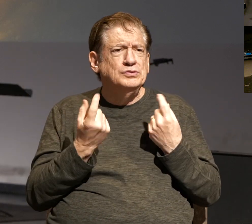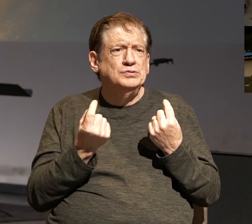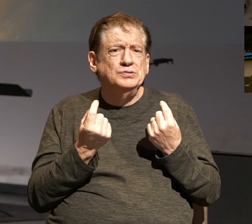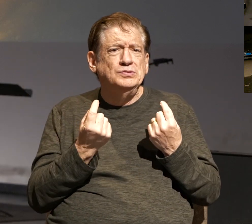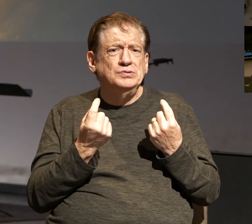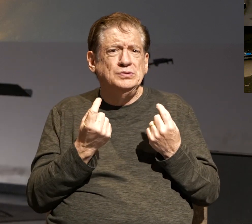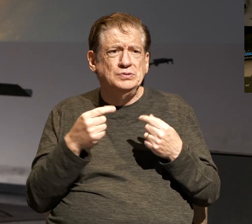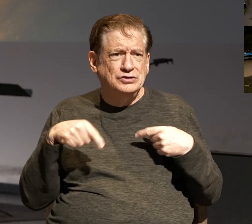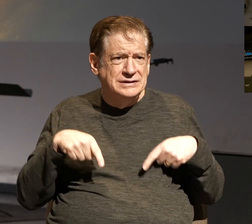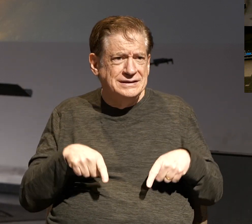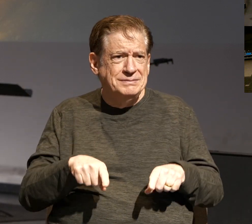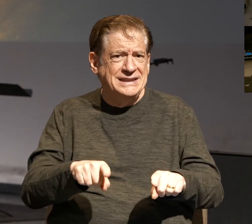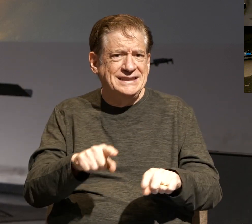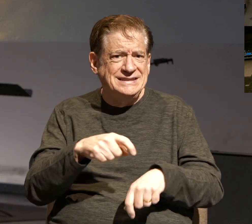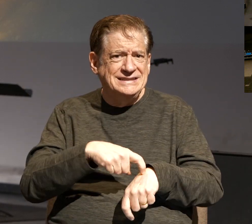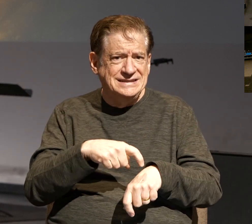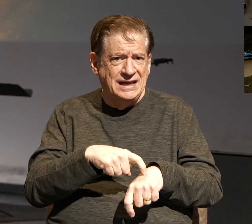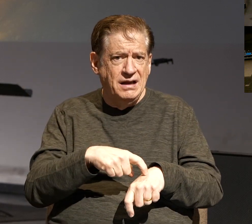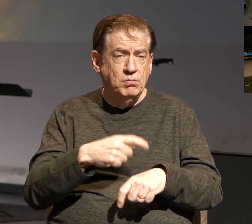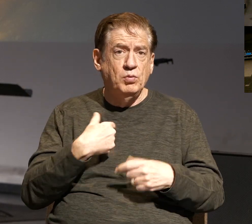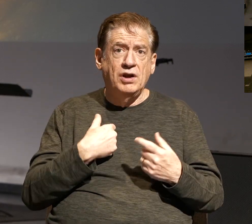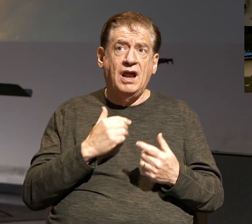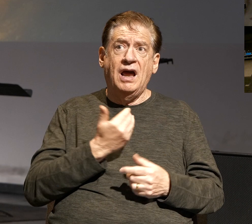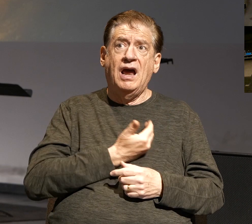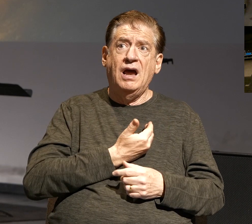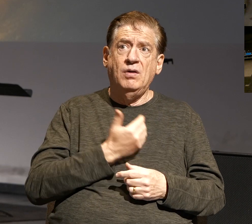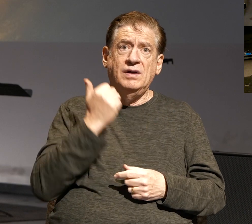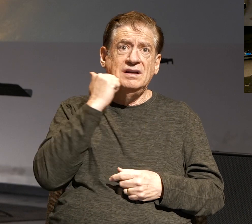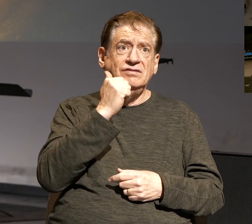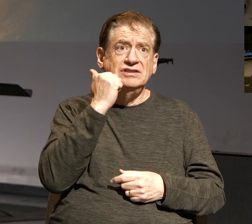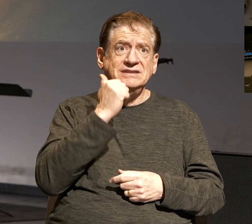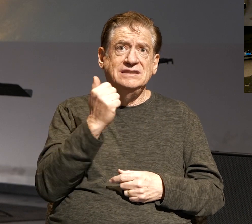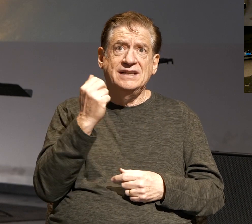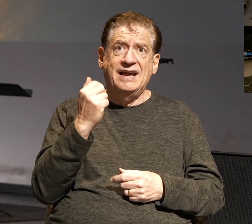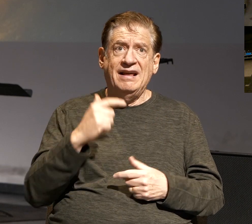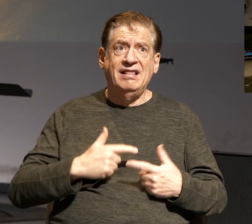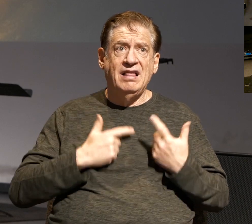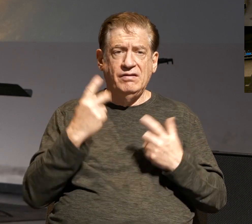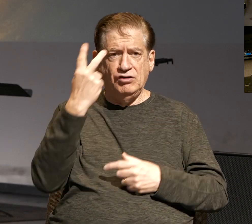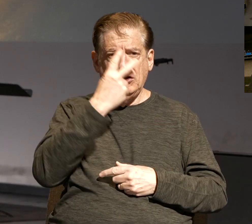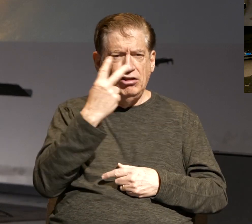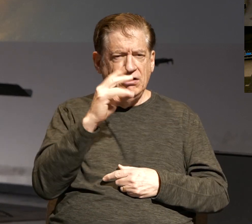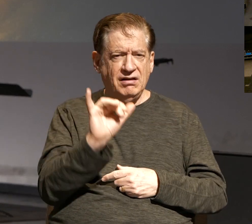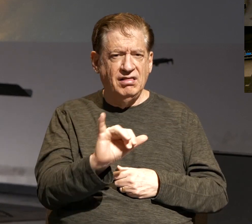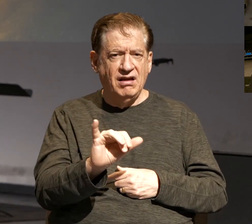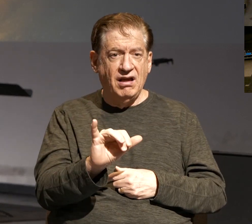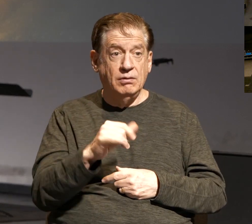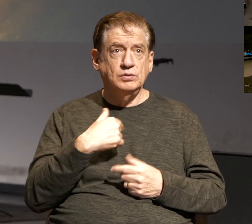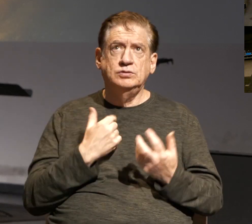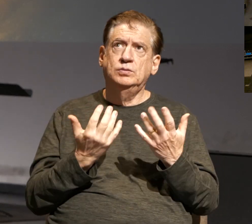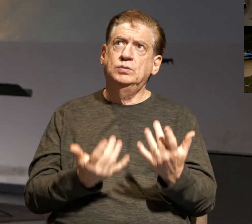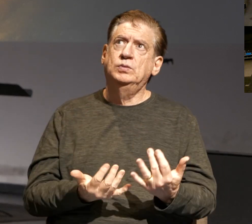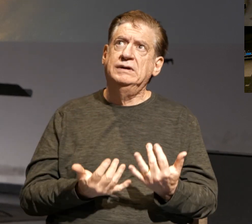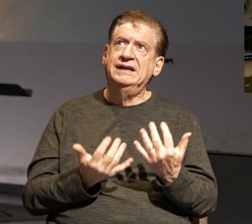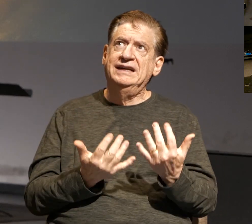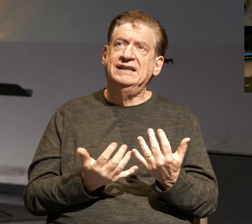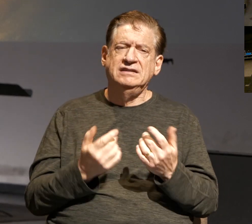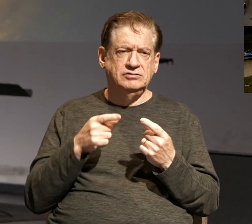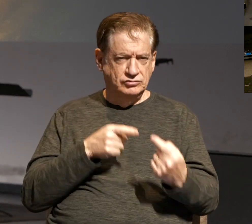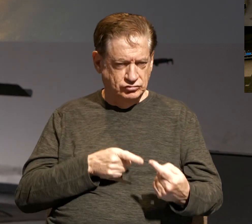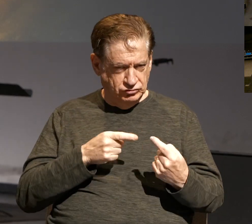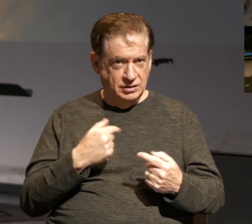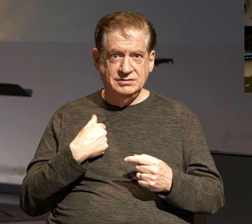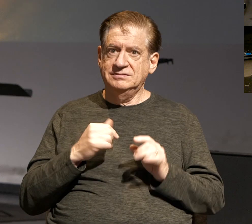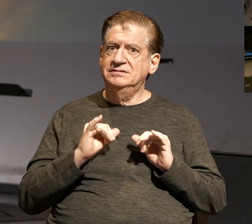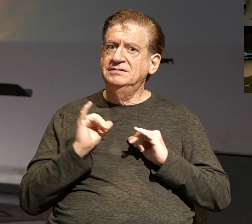do in the meantime? What should our day-to-day life look like as we wait? It's a struggle that we